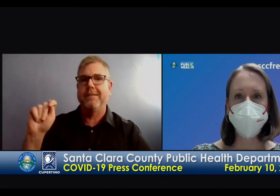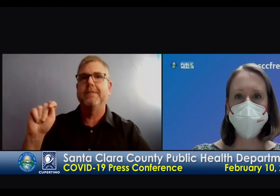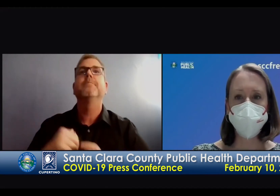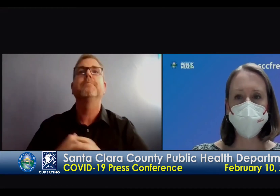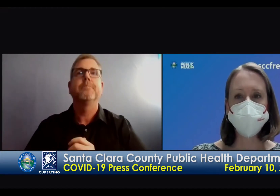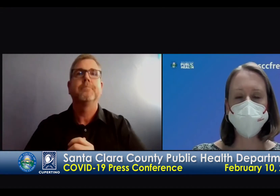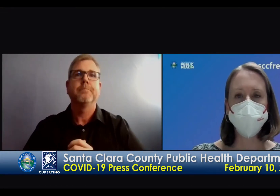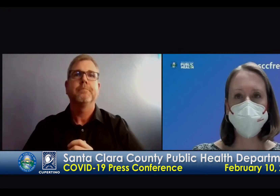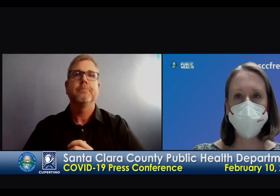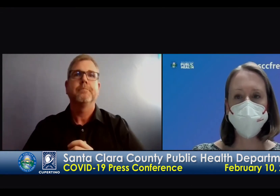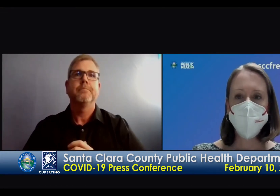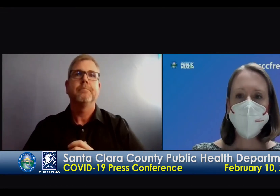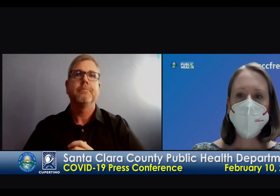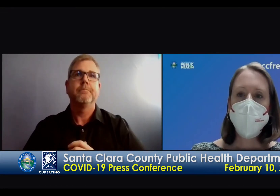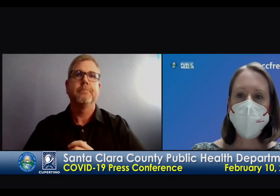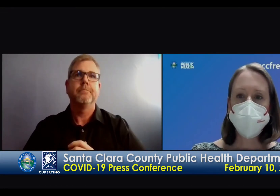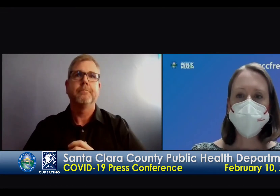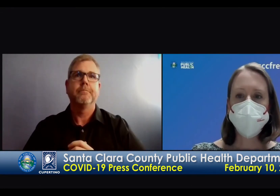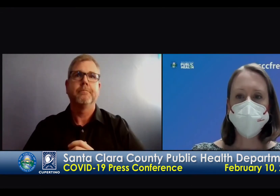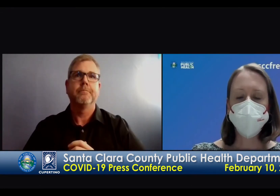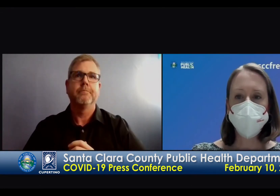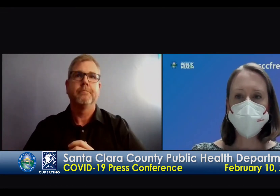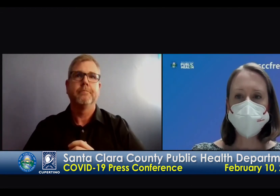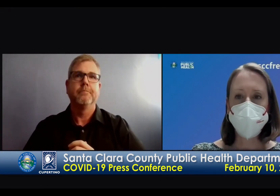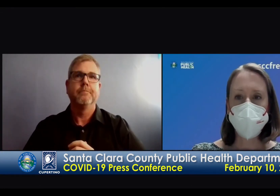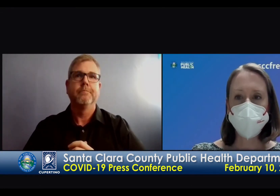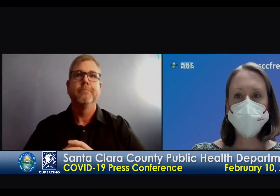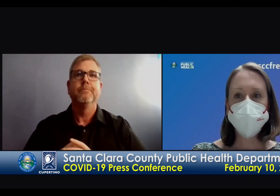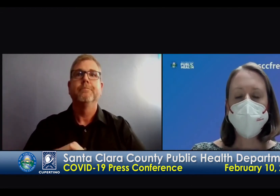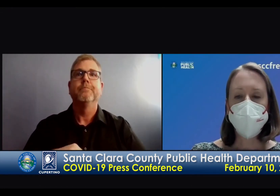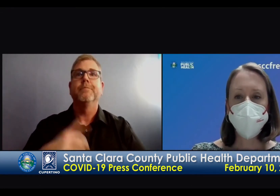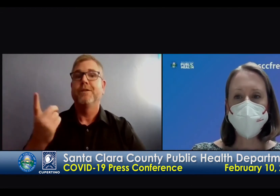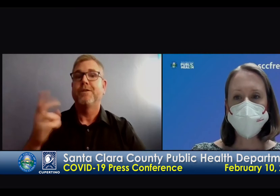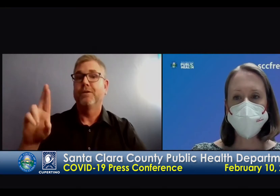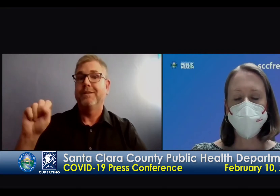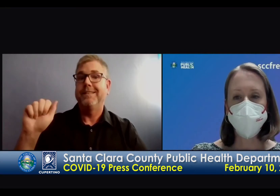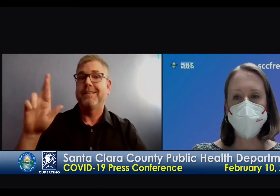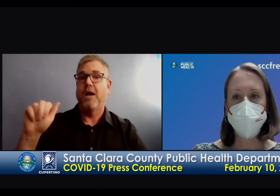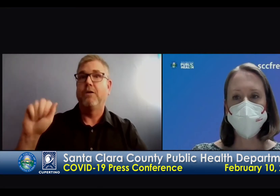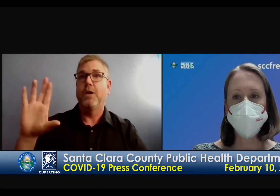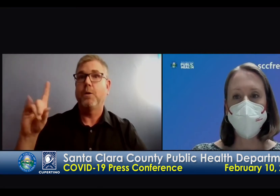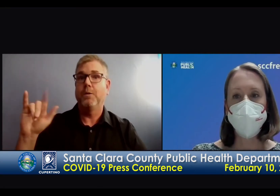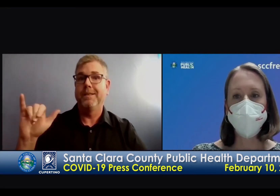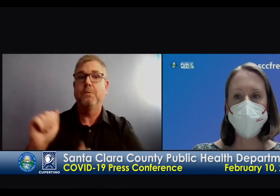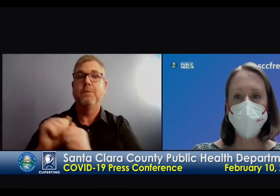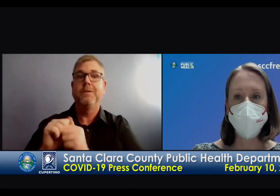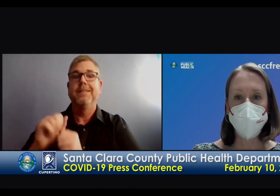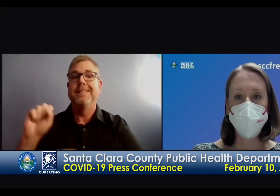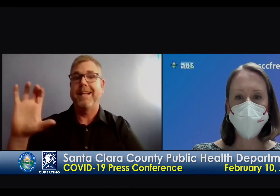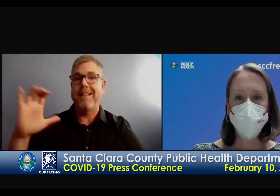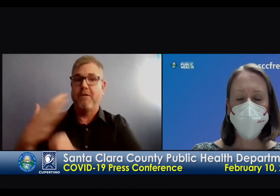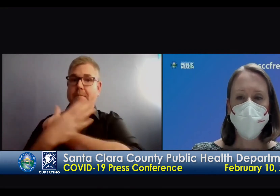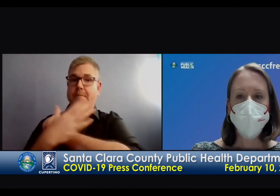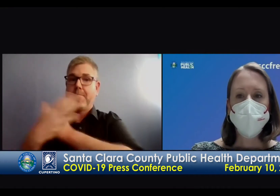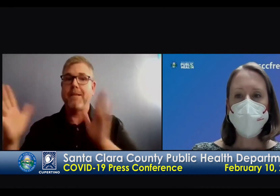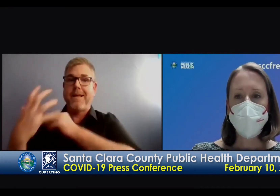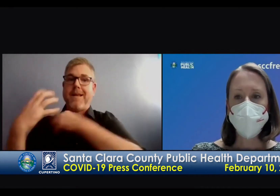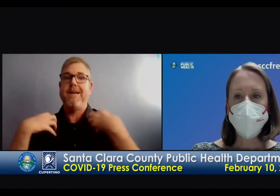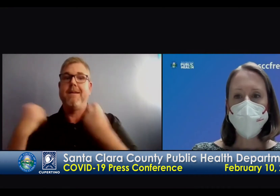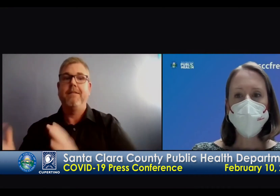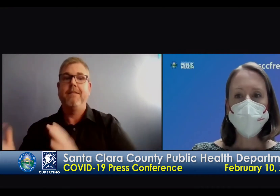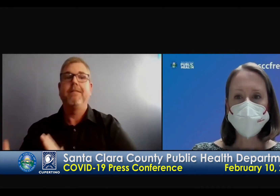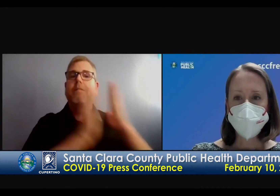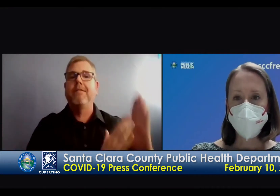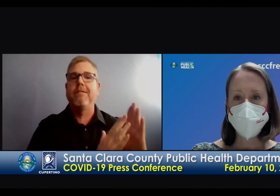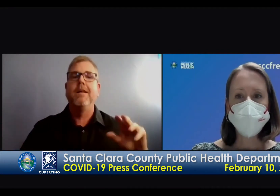for the County of Santa Clara, and Dr. Nicholas Moss, Health Officer for the County of Alameda.